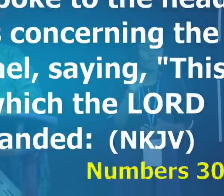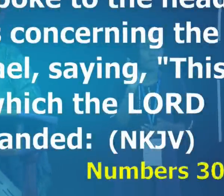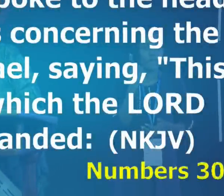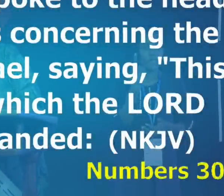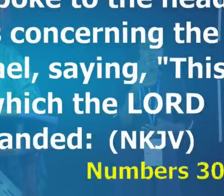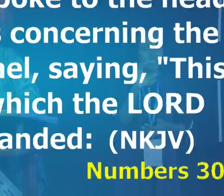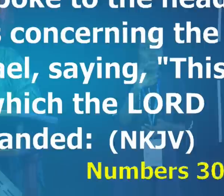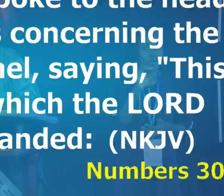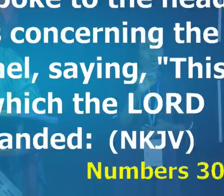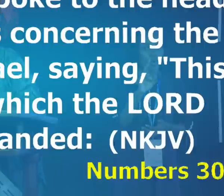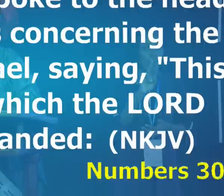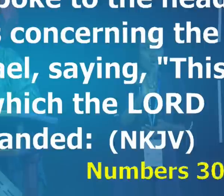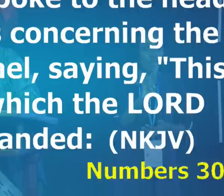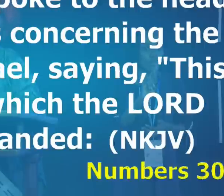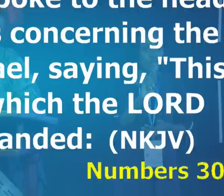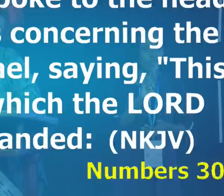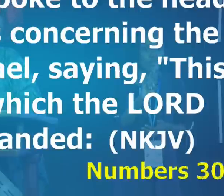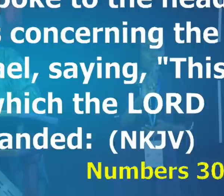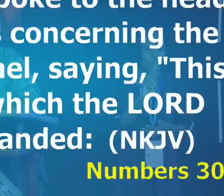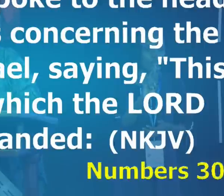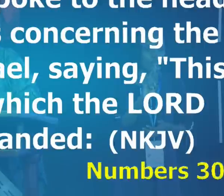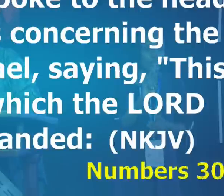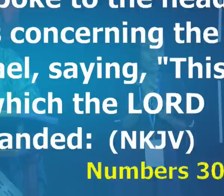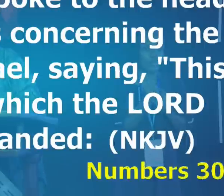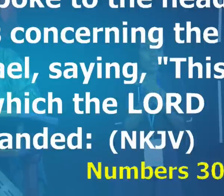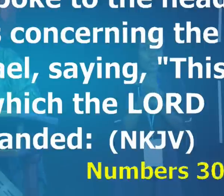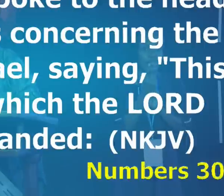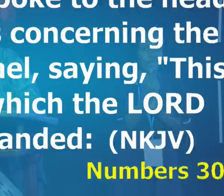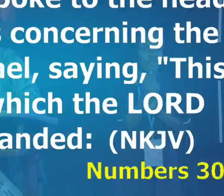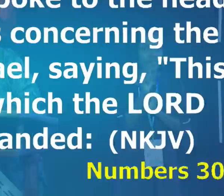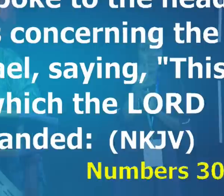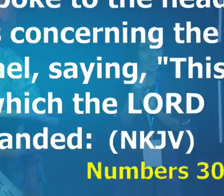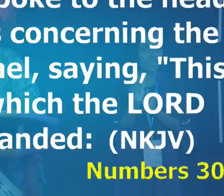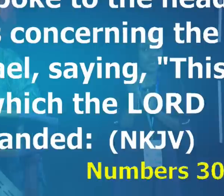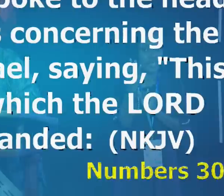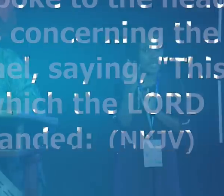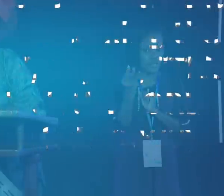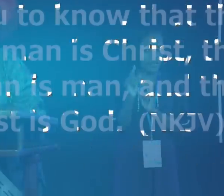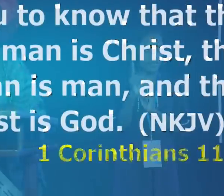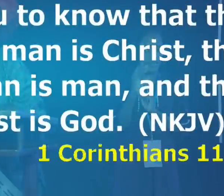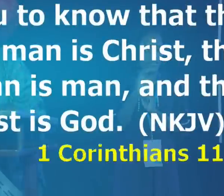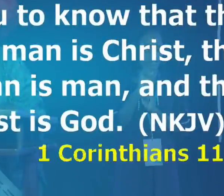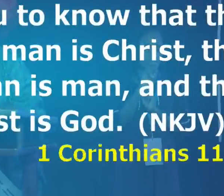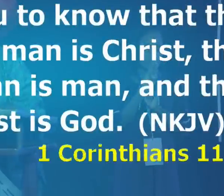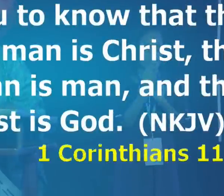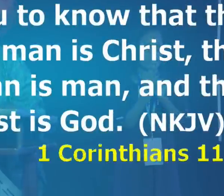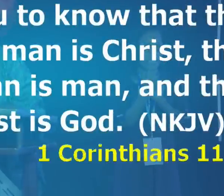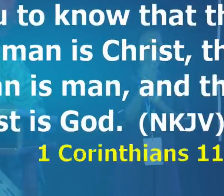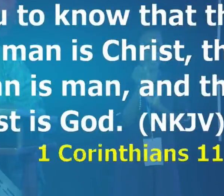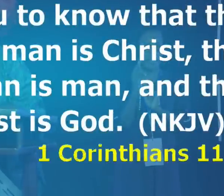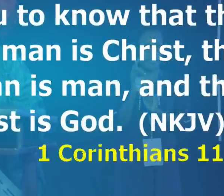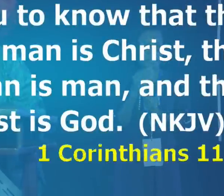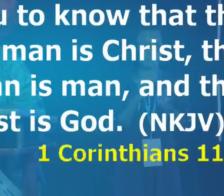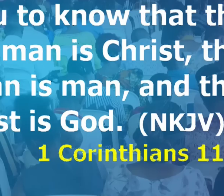First Corinthians 11:3. Bible egamba omusajja abikibwako omukyala